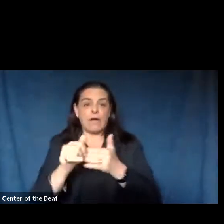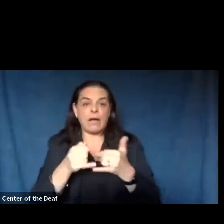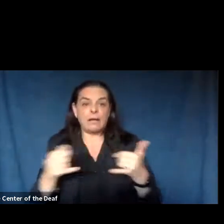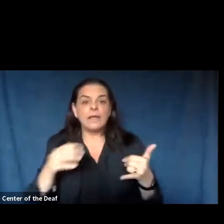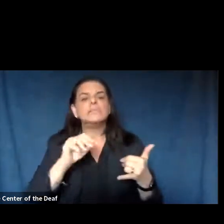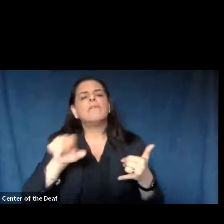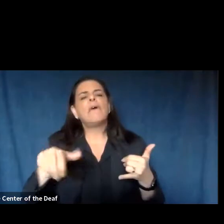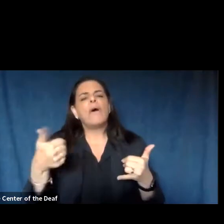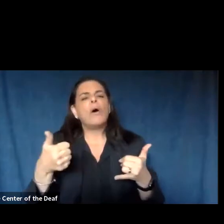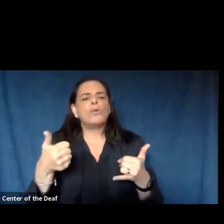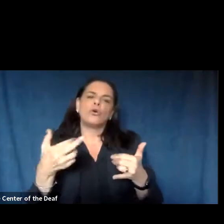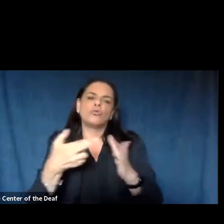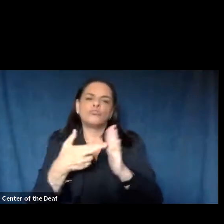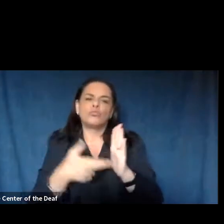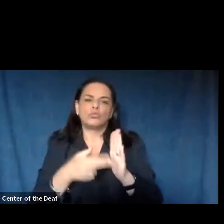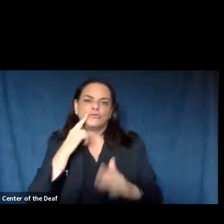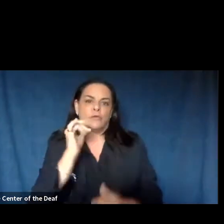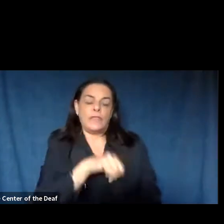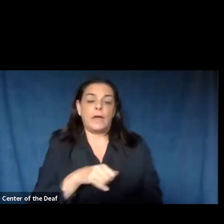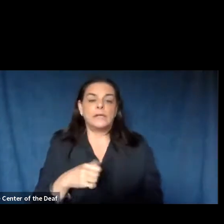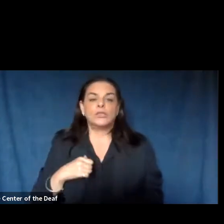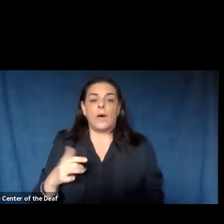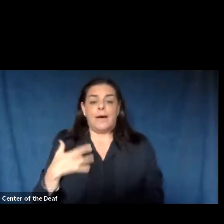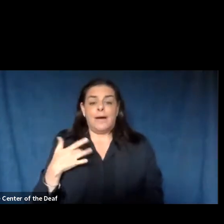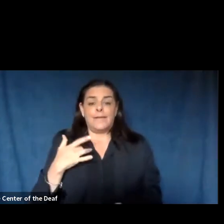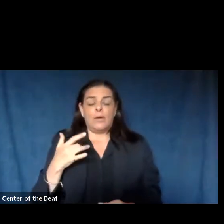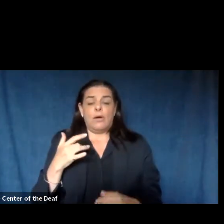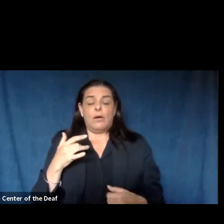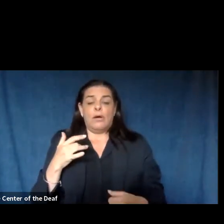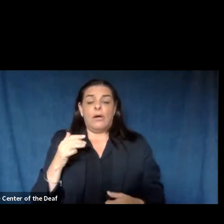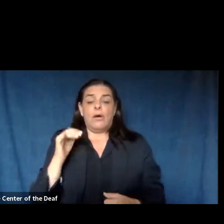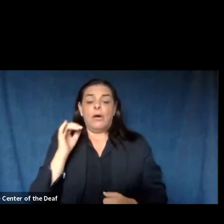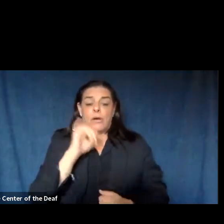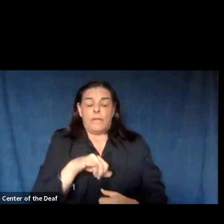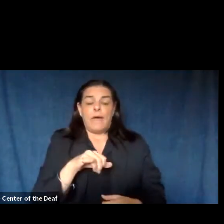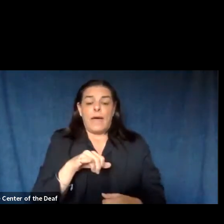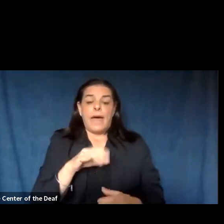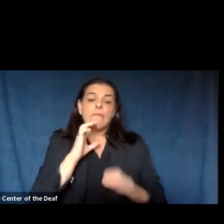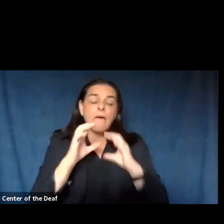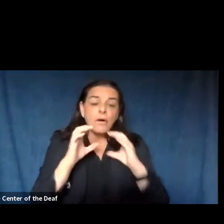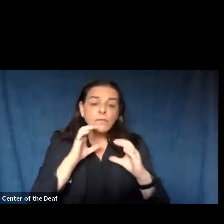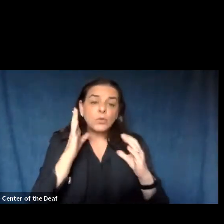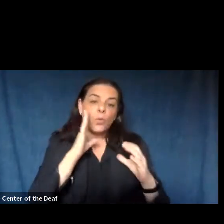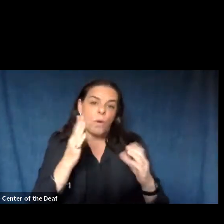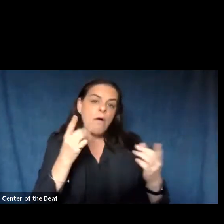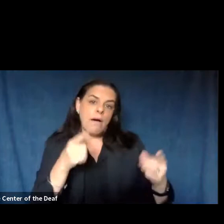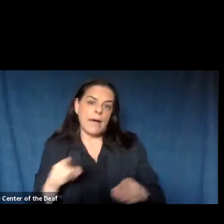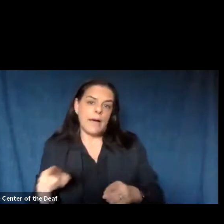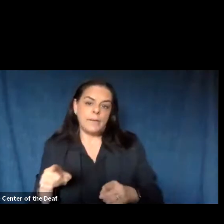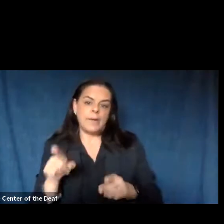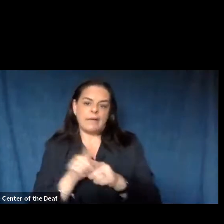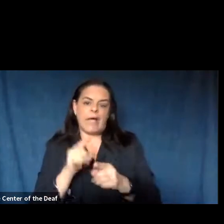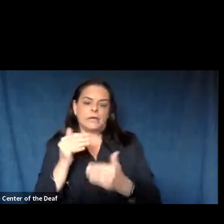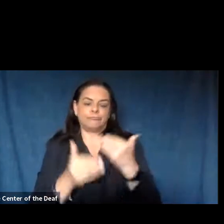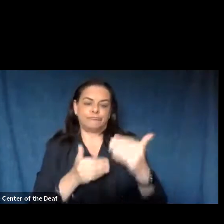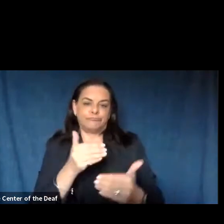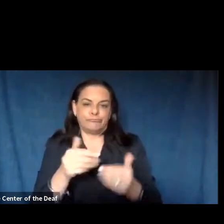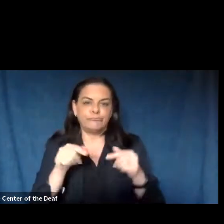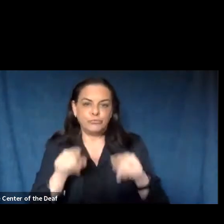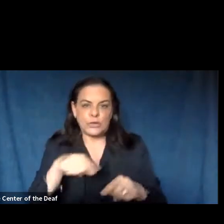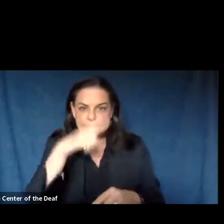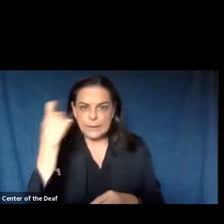regulatory guidance for that. So I think that those communications and conversations will happen as we move forward throughout the